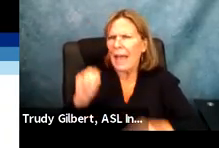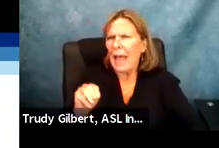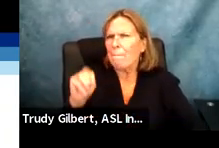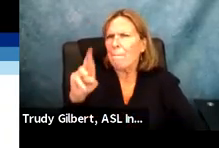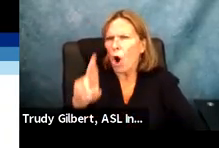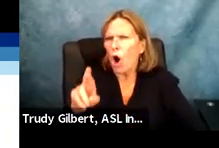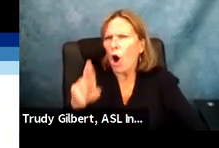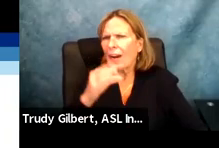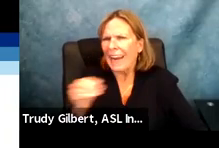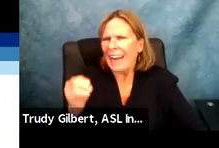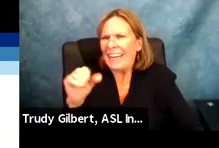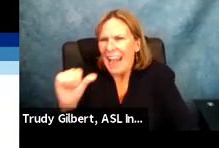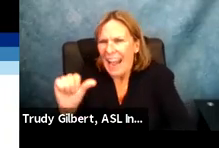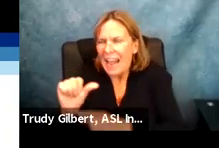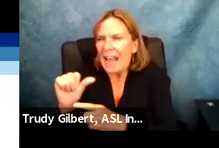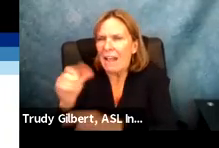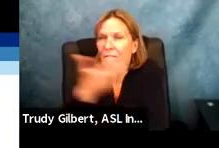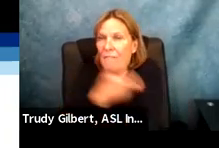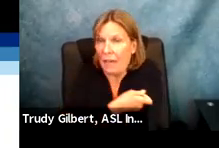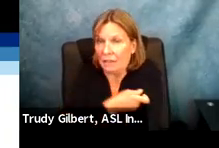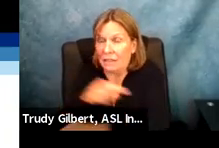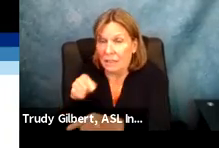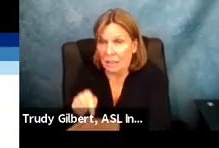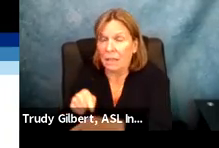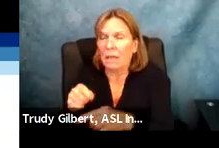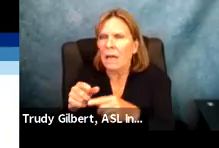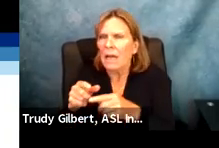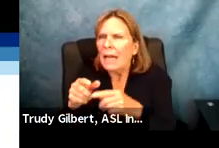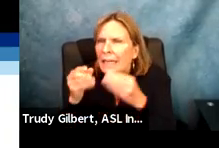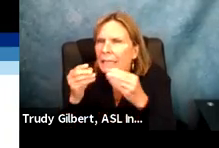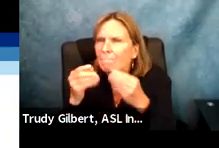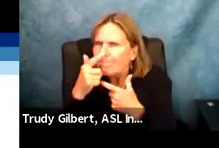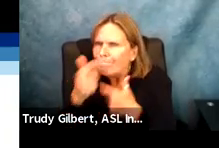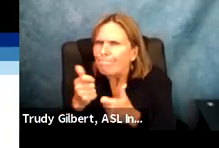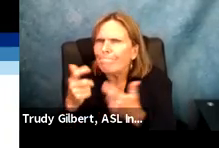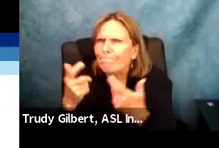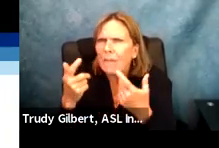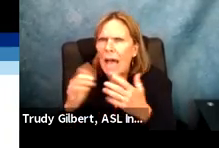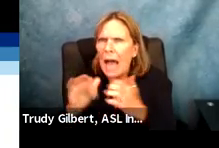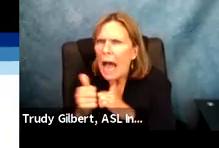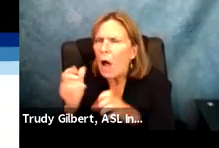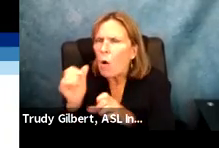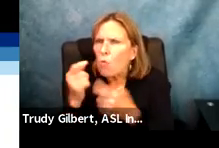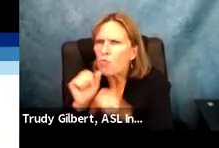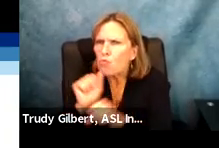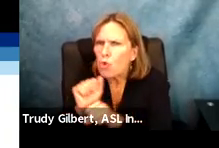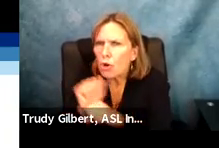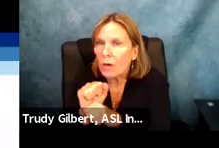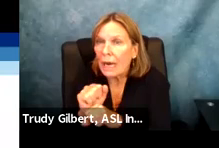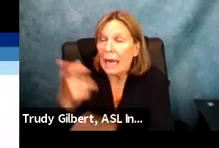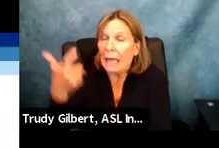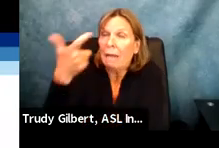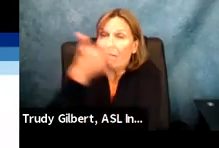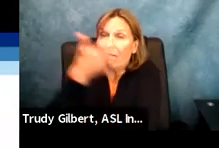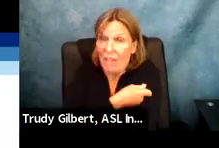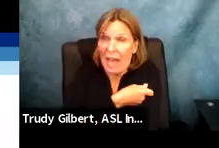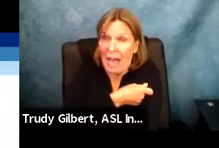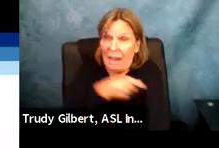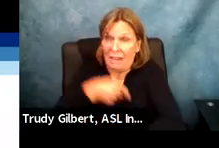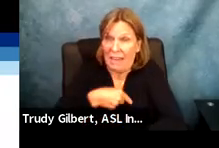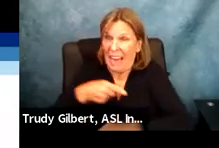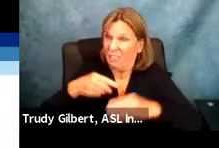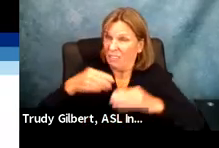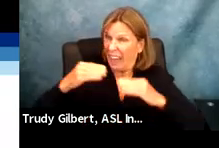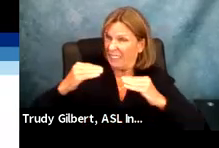it really gives your body instructions for how to make a protein that